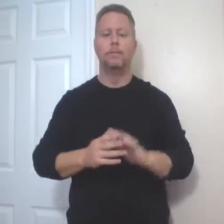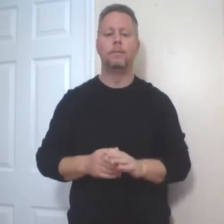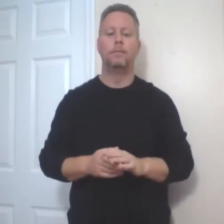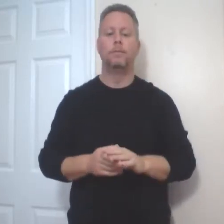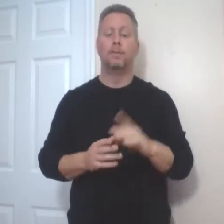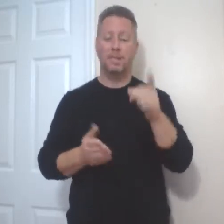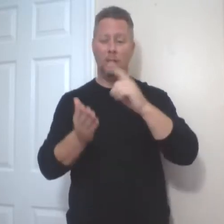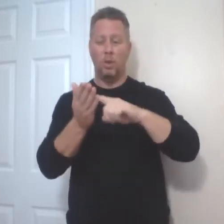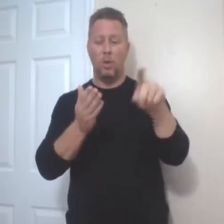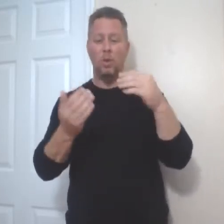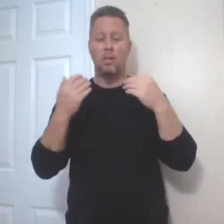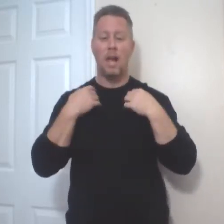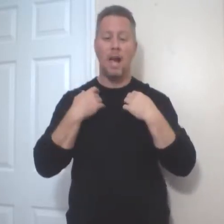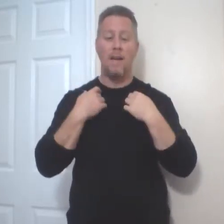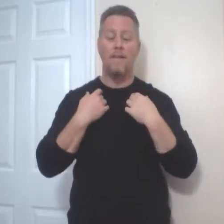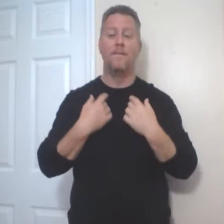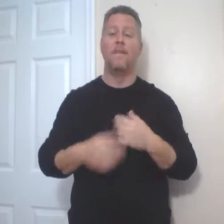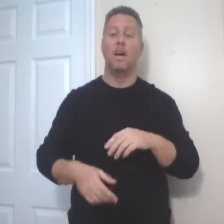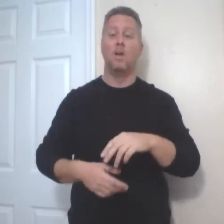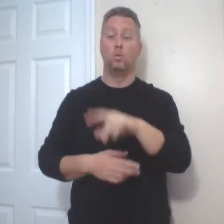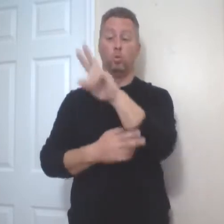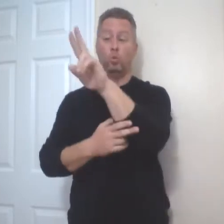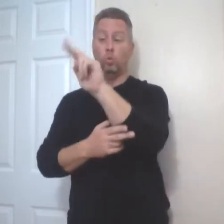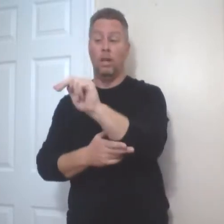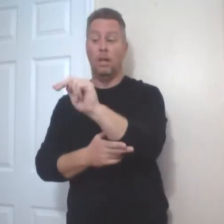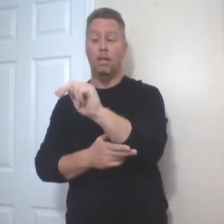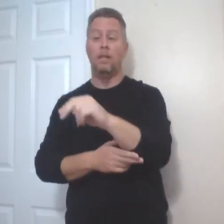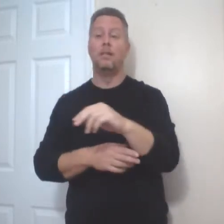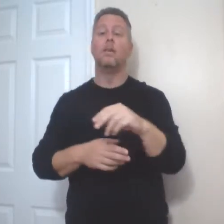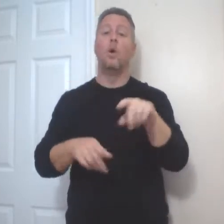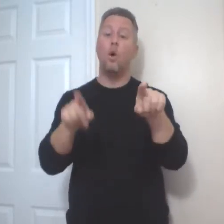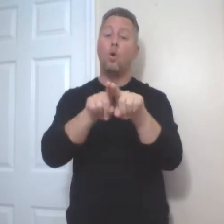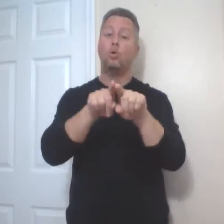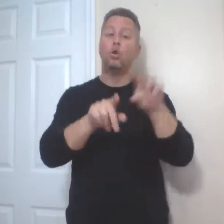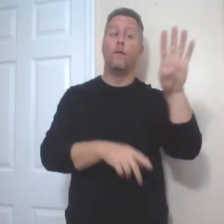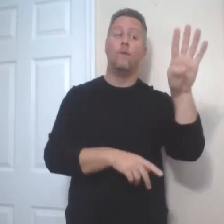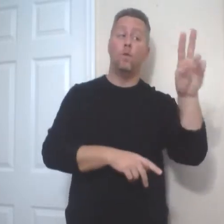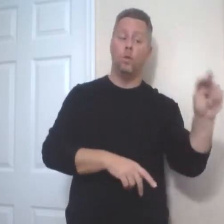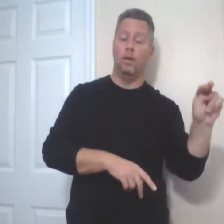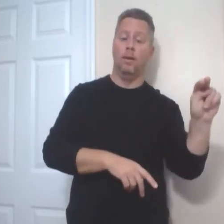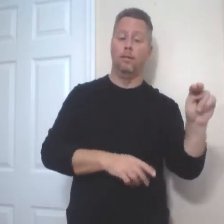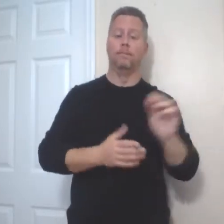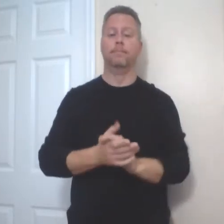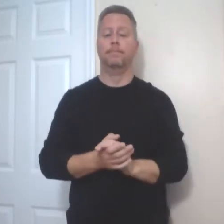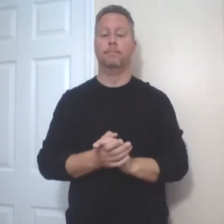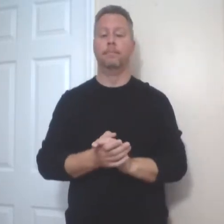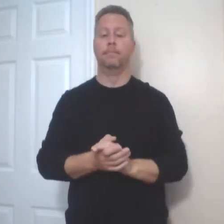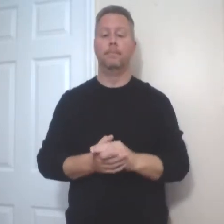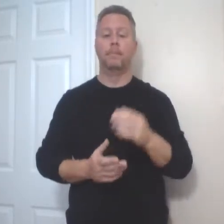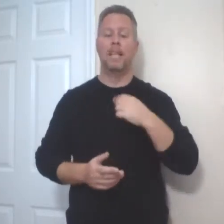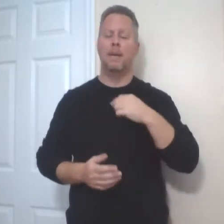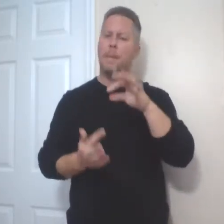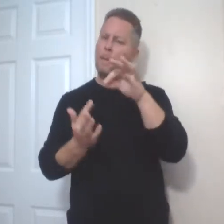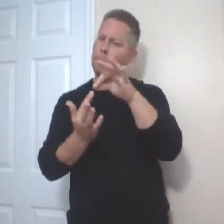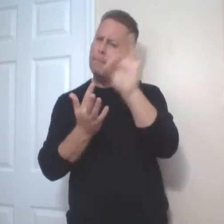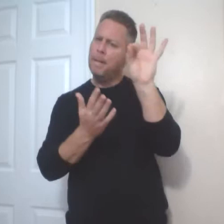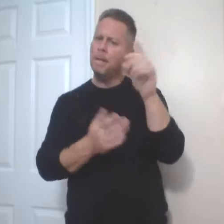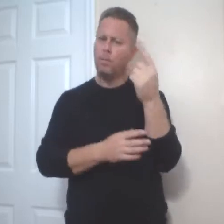have the variables on the left and the right side. Okay. What I'm going to do is I'm going to choose whether I either move